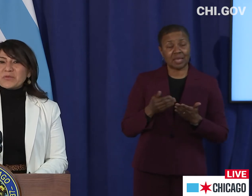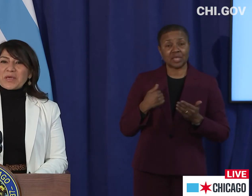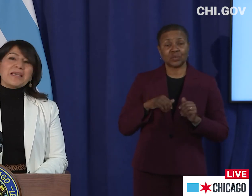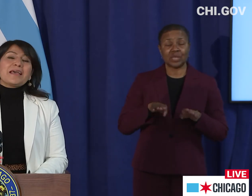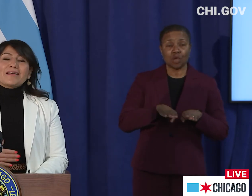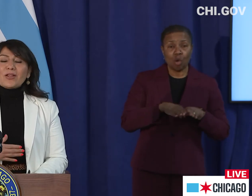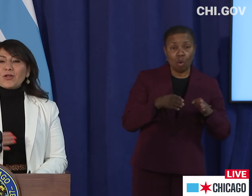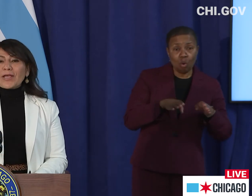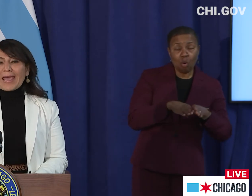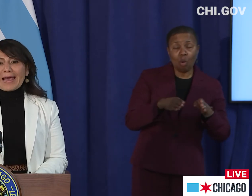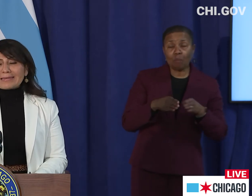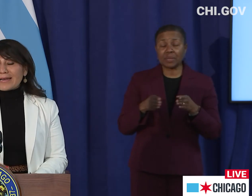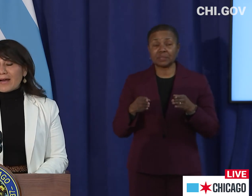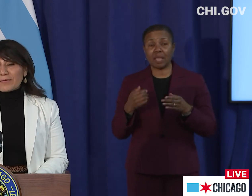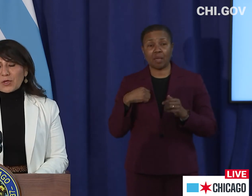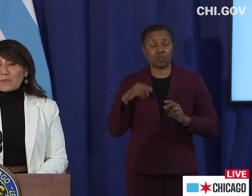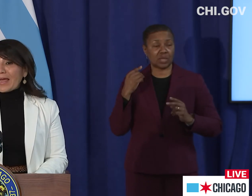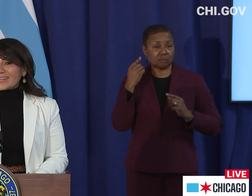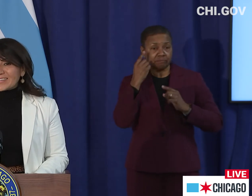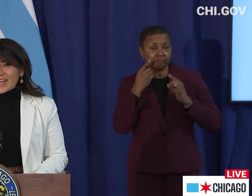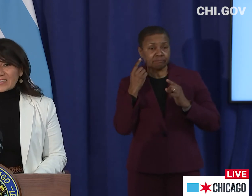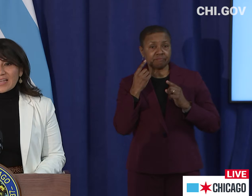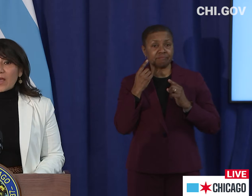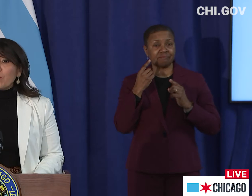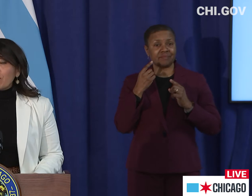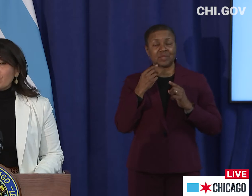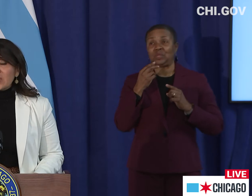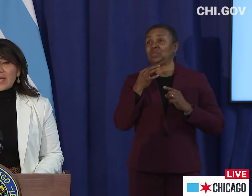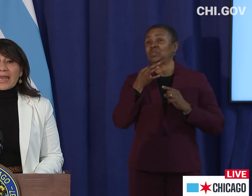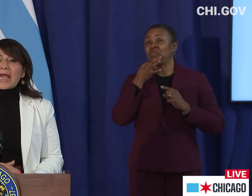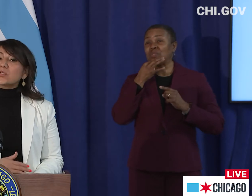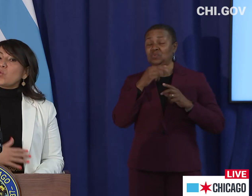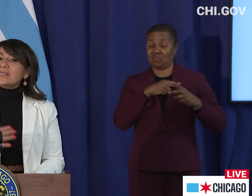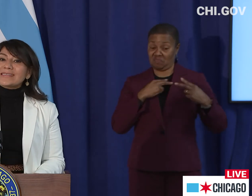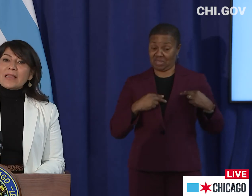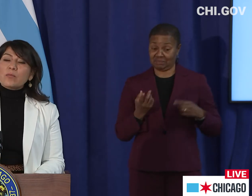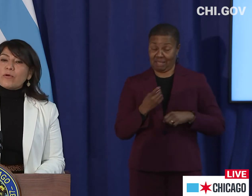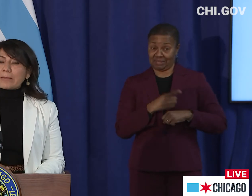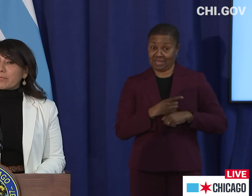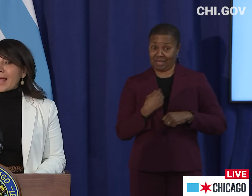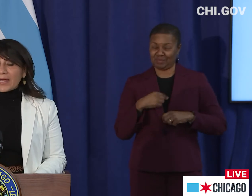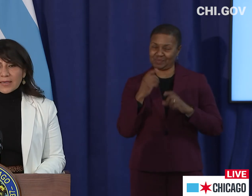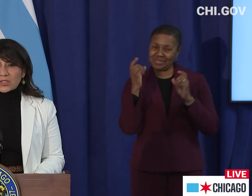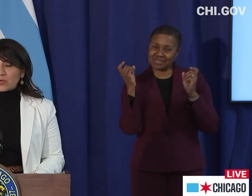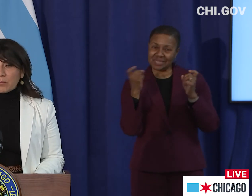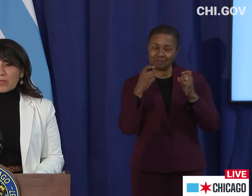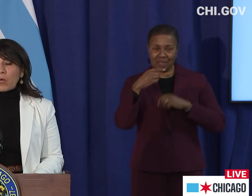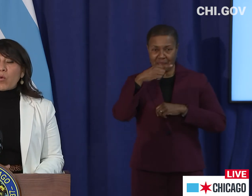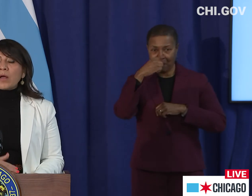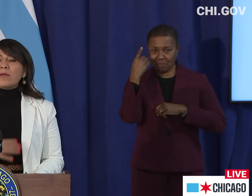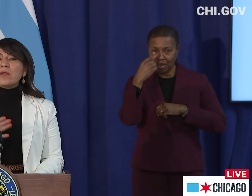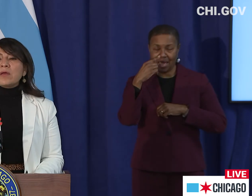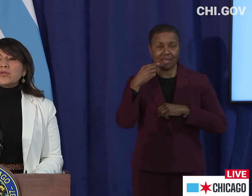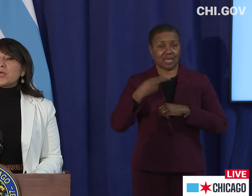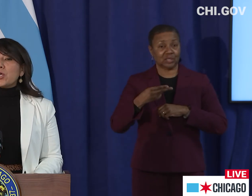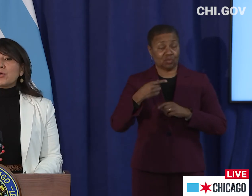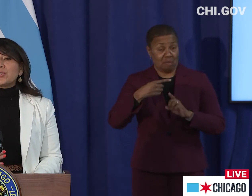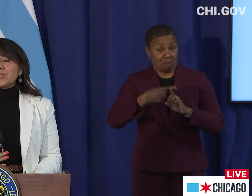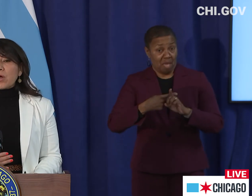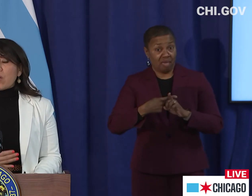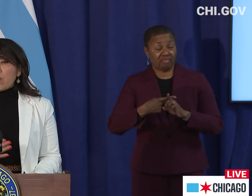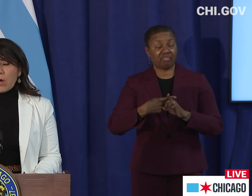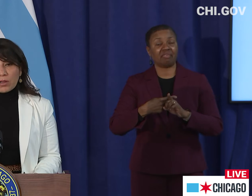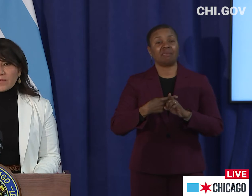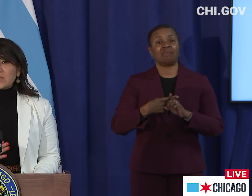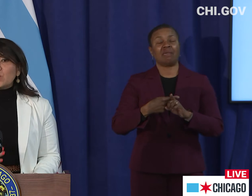and as we look at Valentine's Day approaching, and as we celebrate Black History Month, I want to